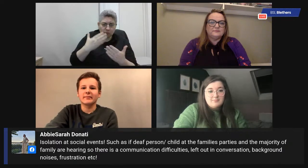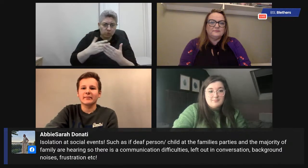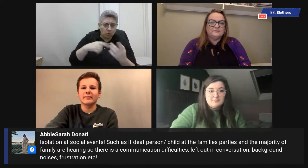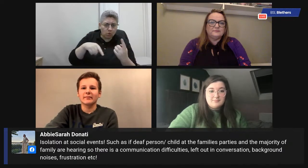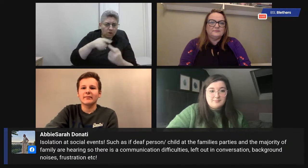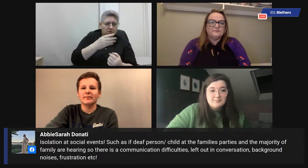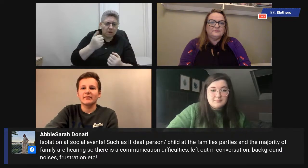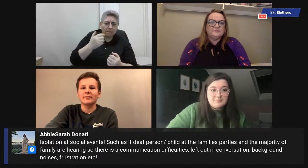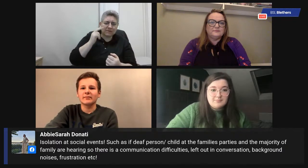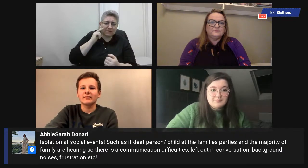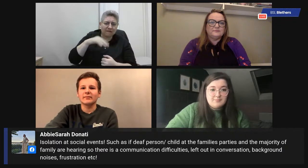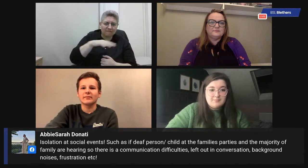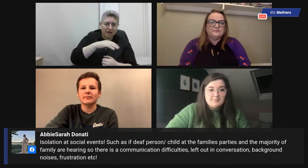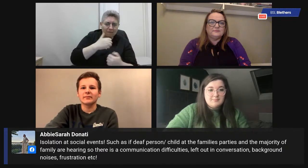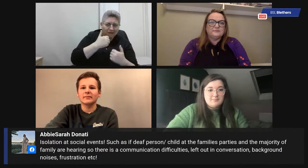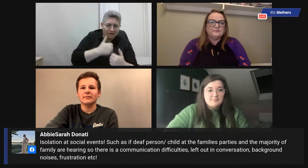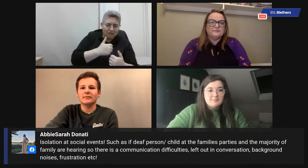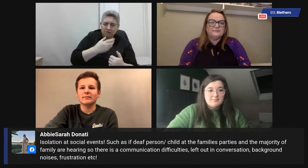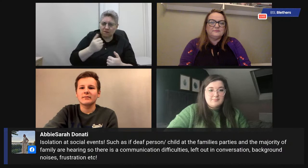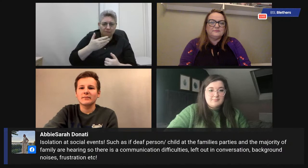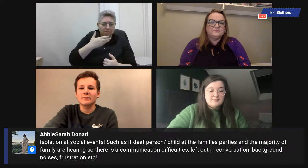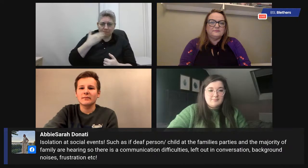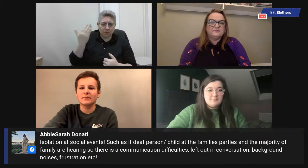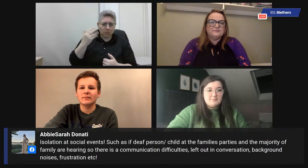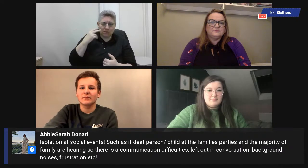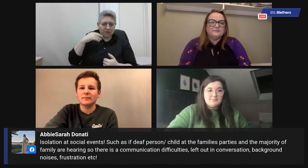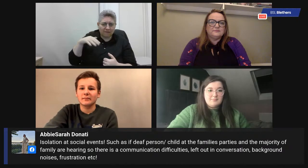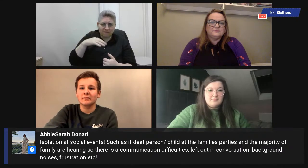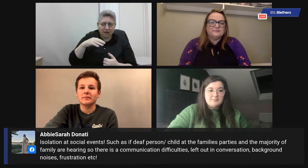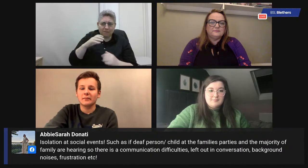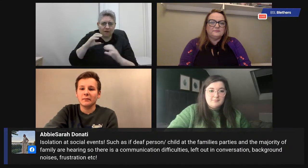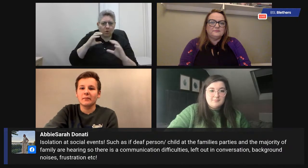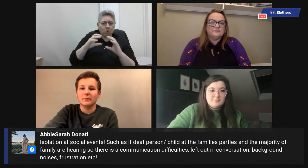conversation, not able